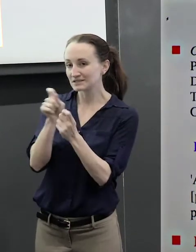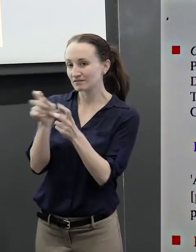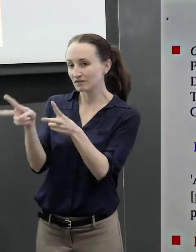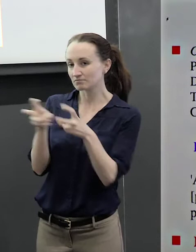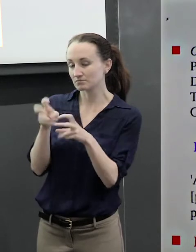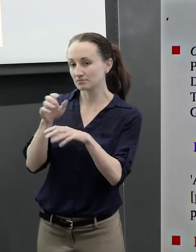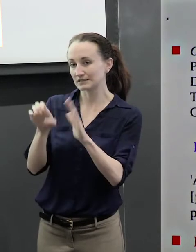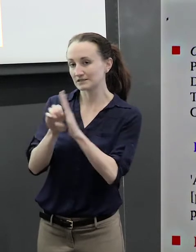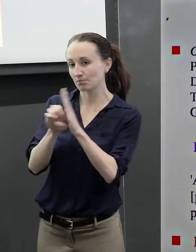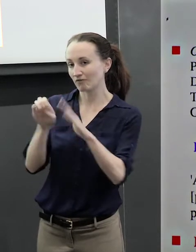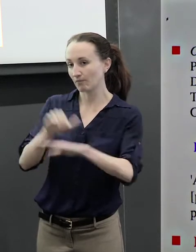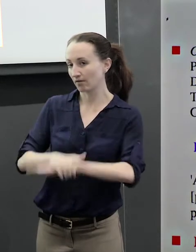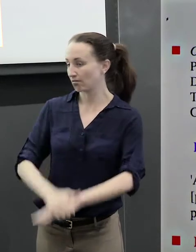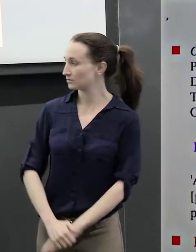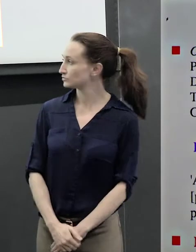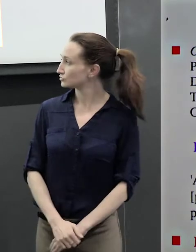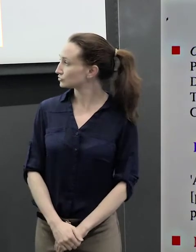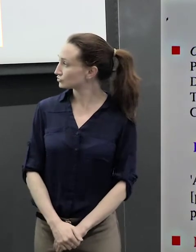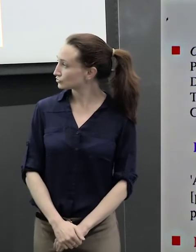English example.